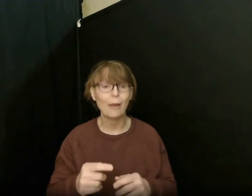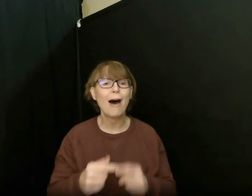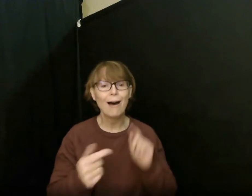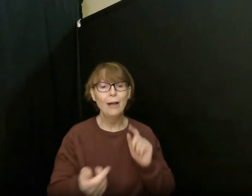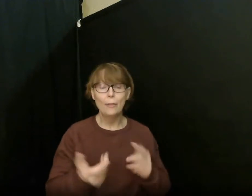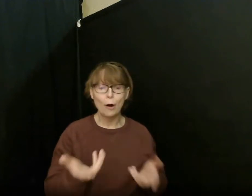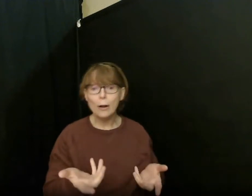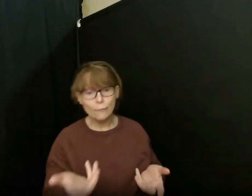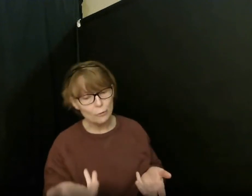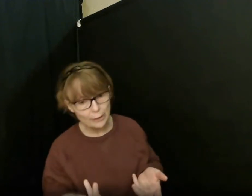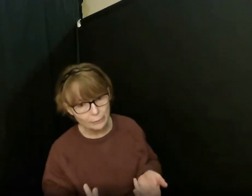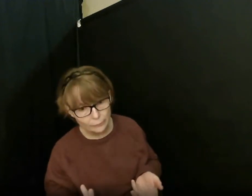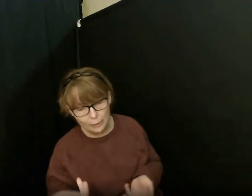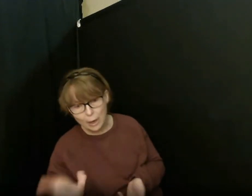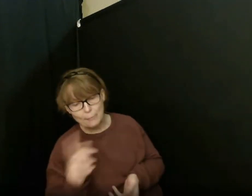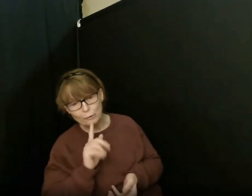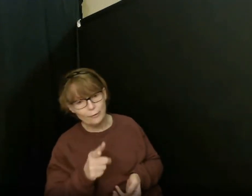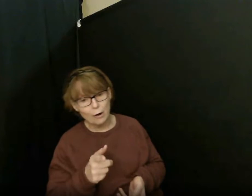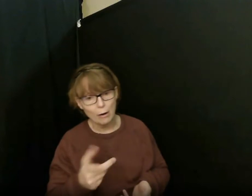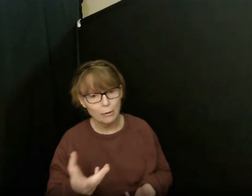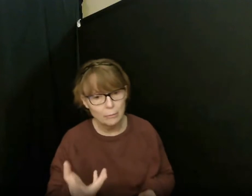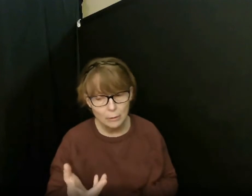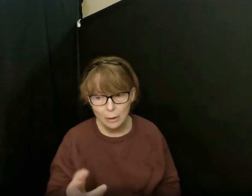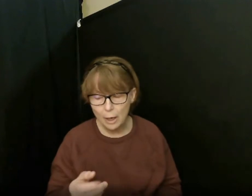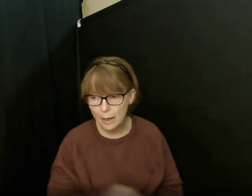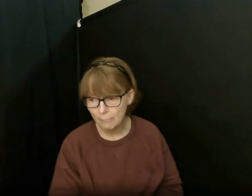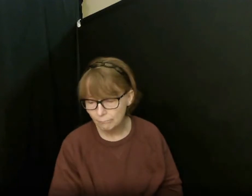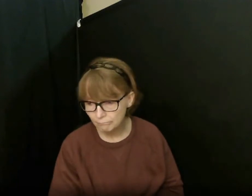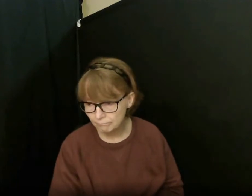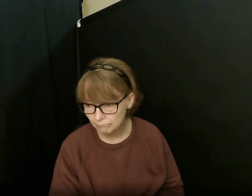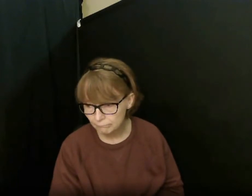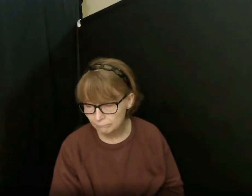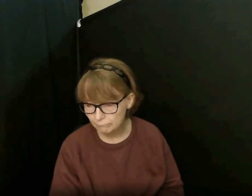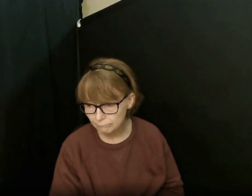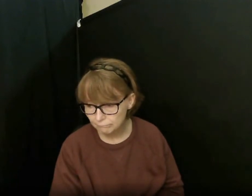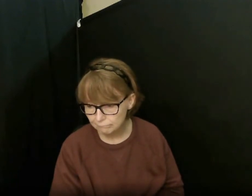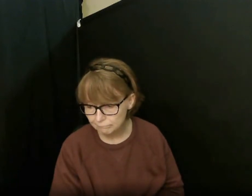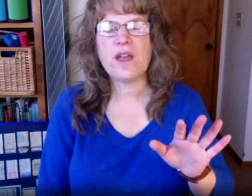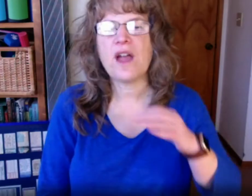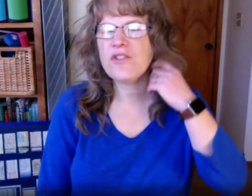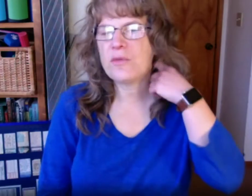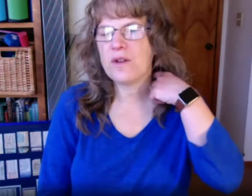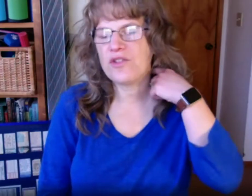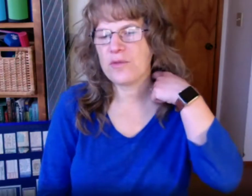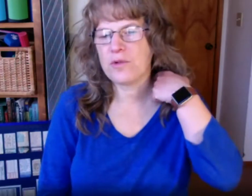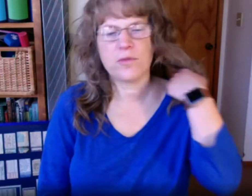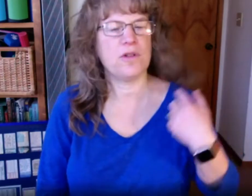backwards. There are a few things. I'm sure there are. But that's okay. I just want a general,